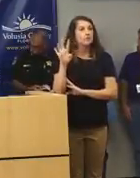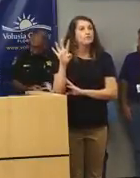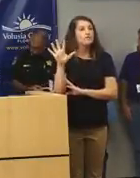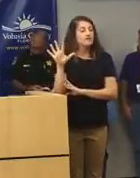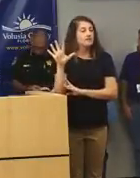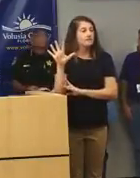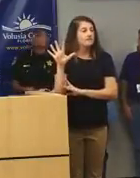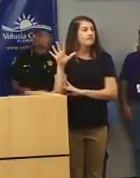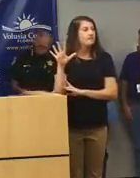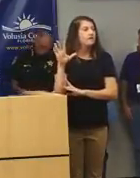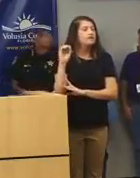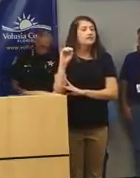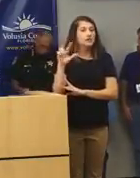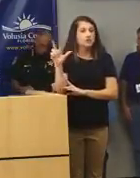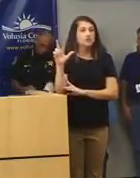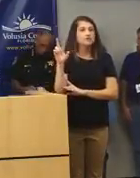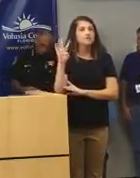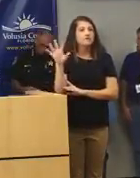866-345-0345.